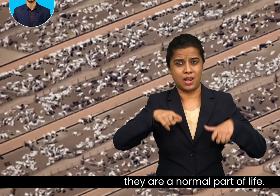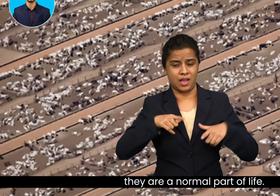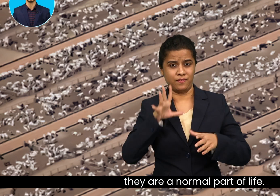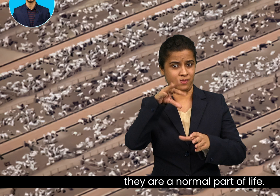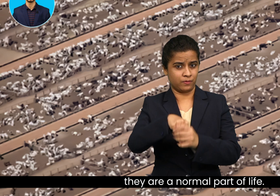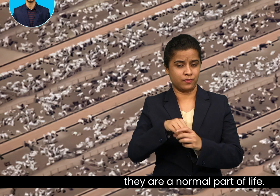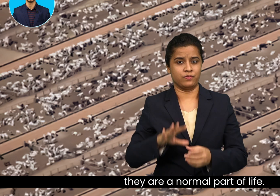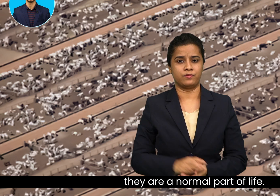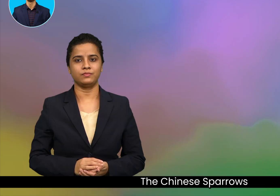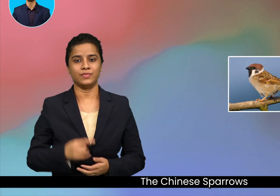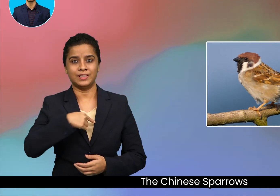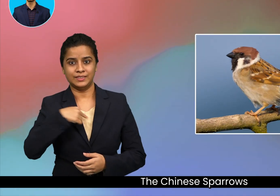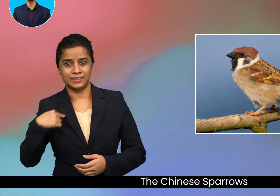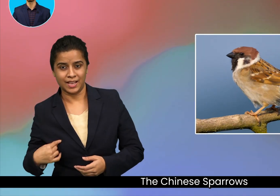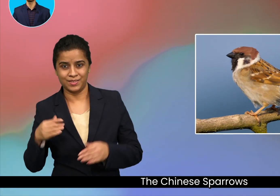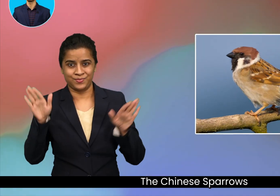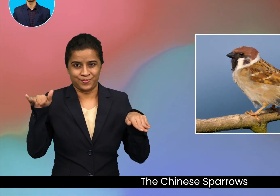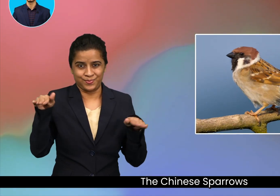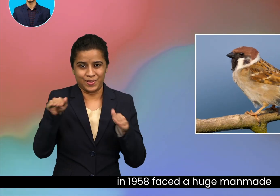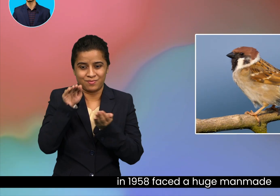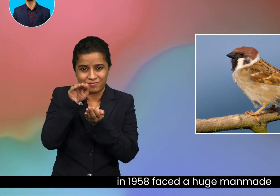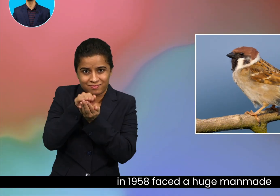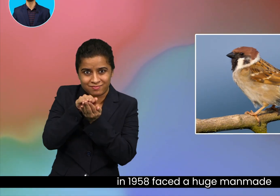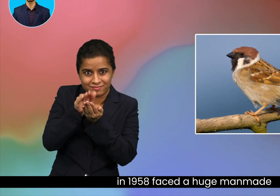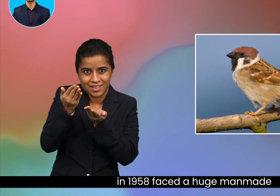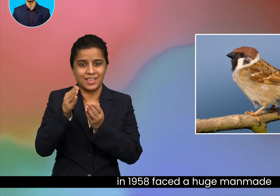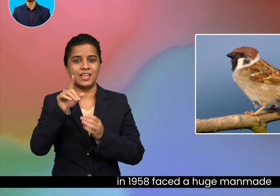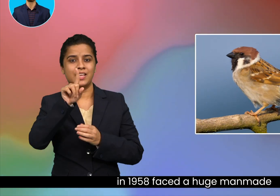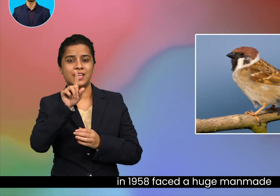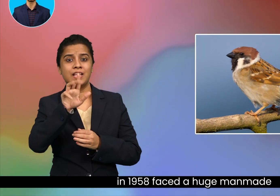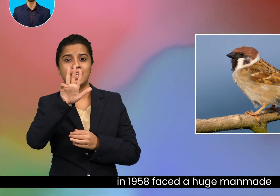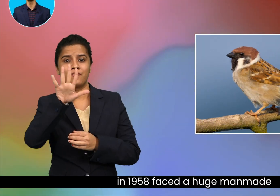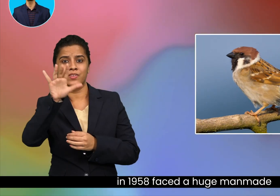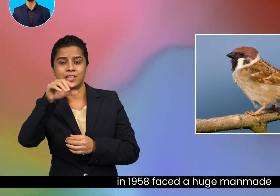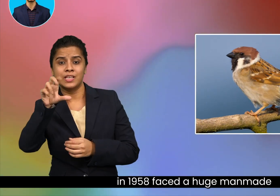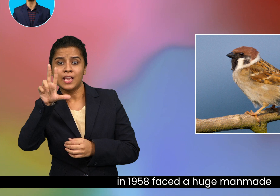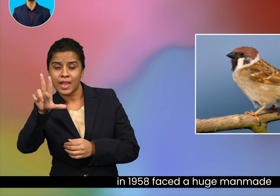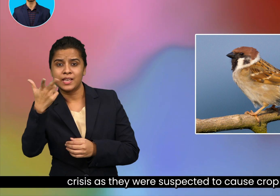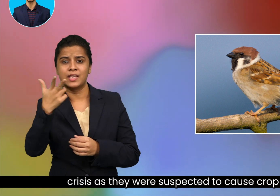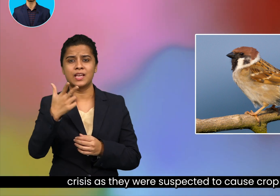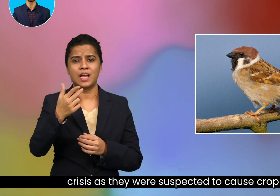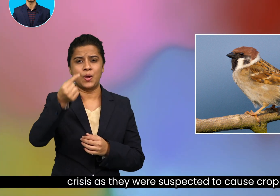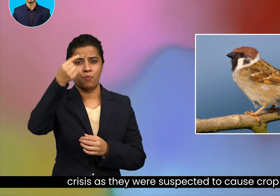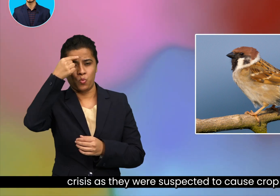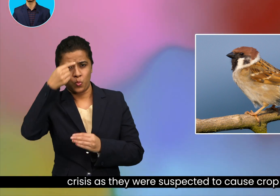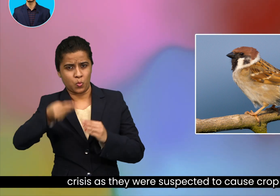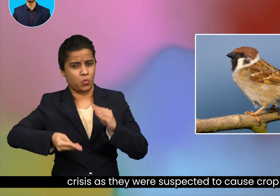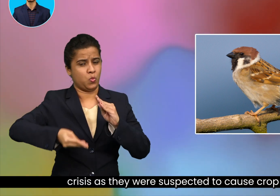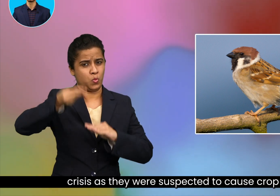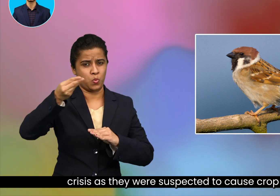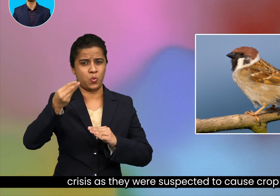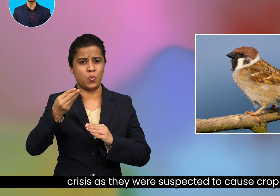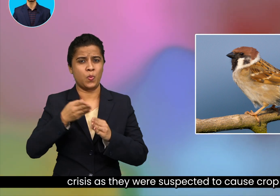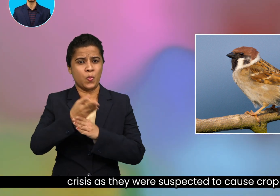life. The Chinese sparrows in 1958 faced a huge man-made crisis as they